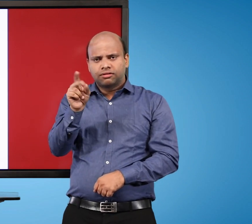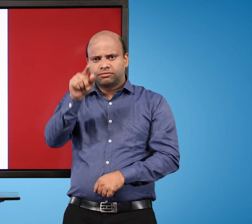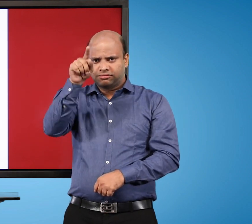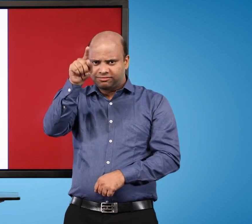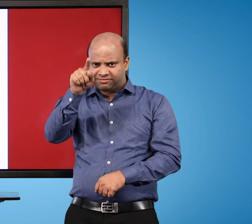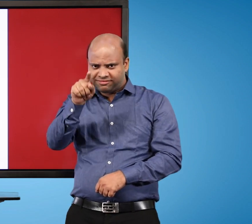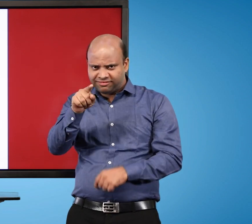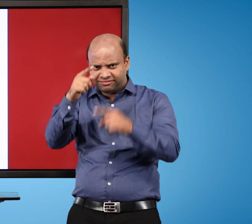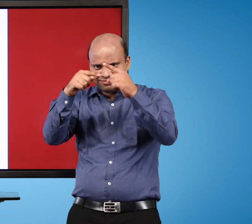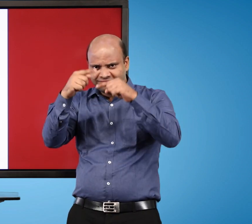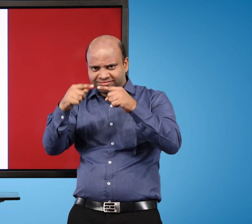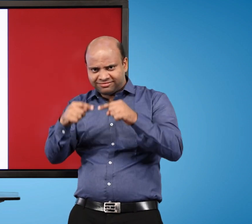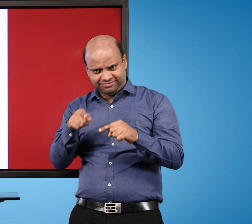again.